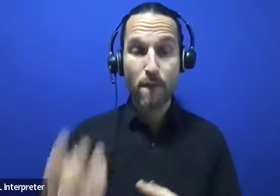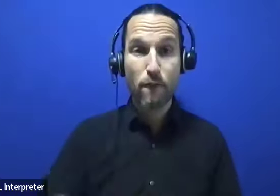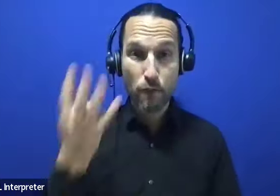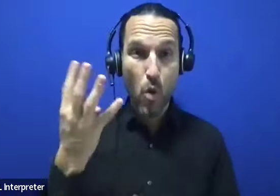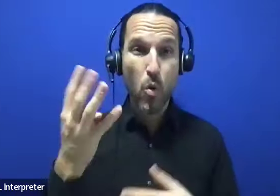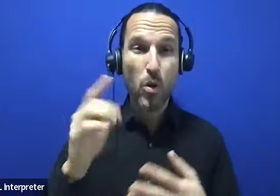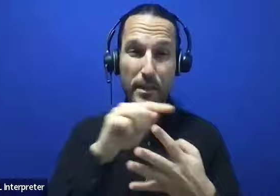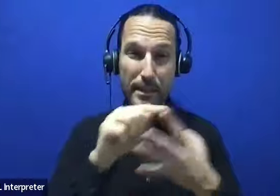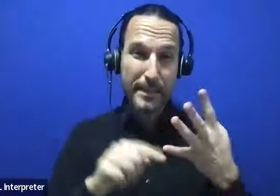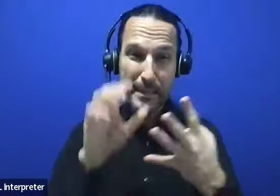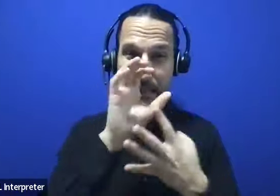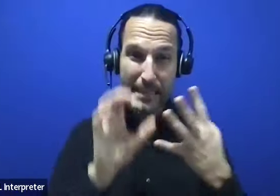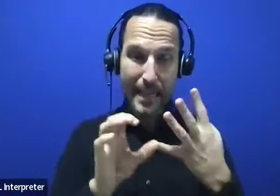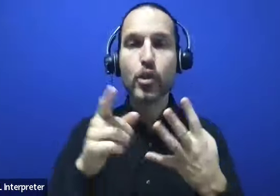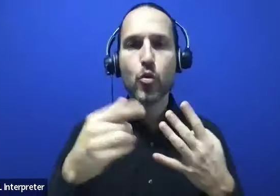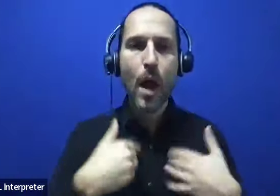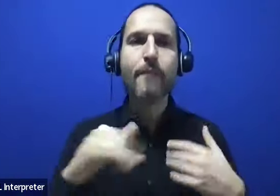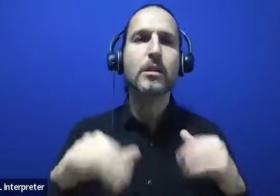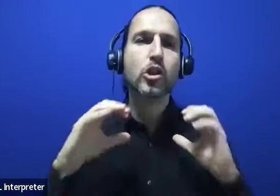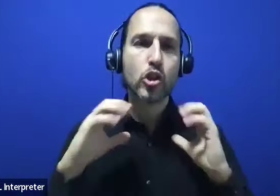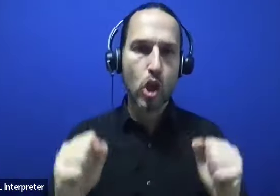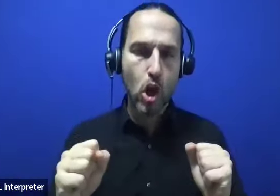C's, you definitely have Charge syndrome.